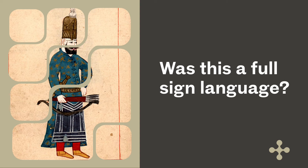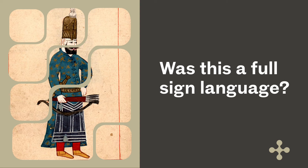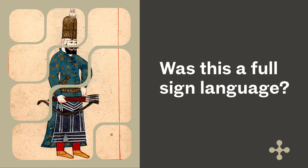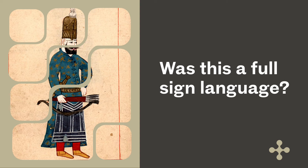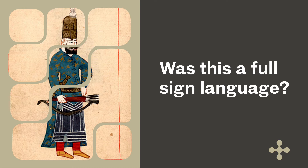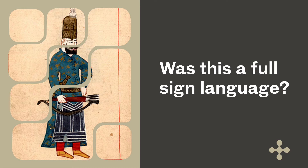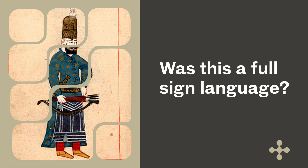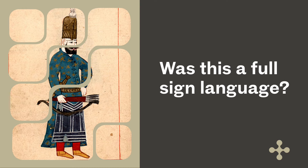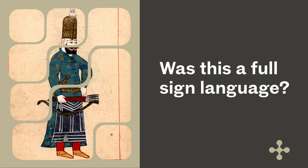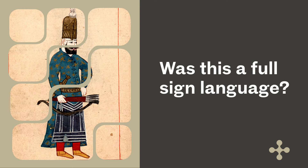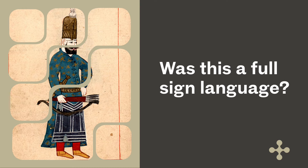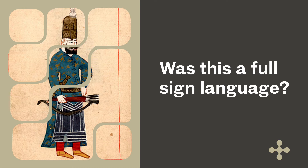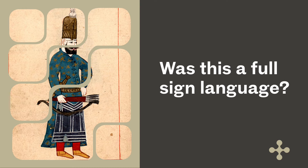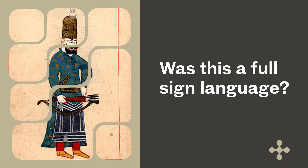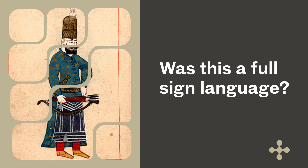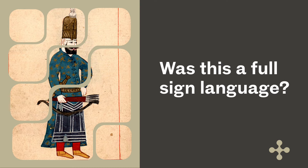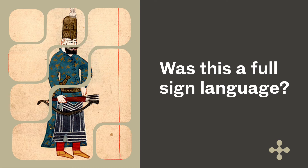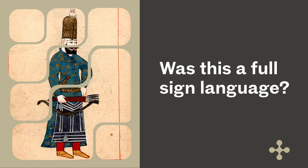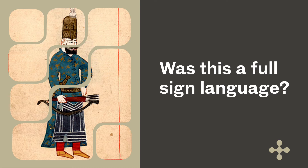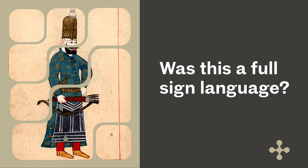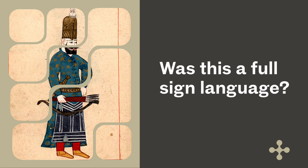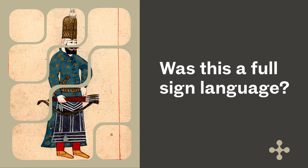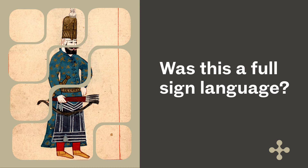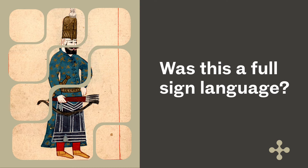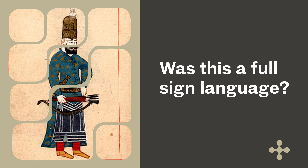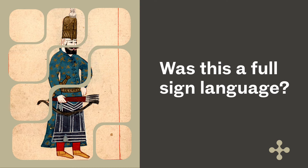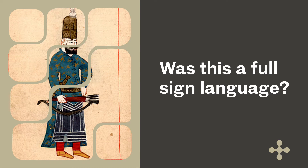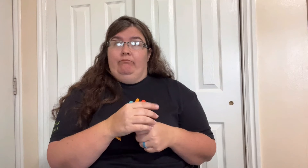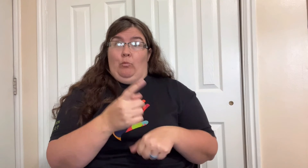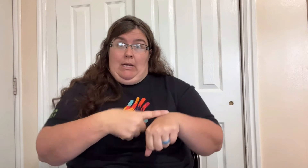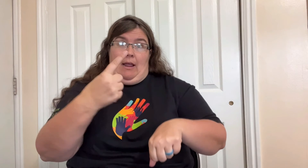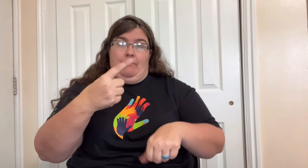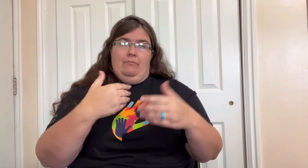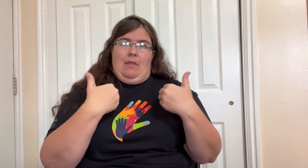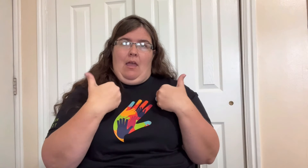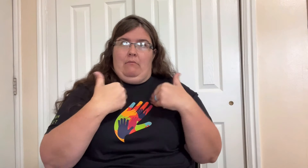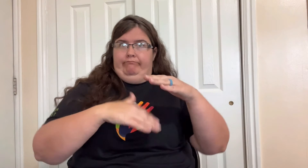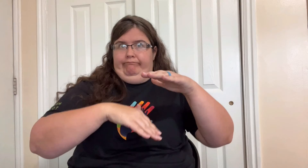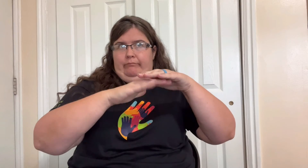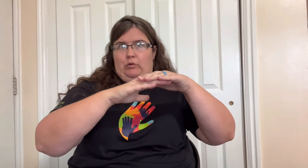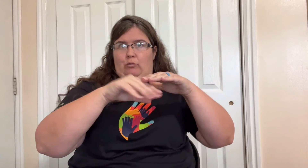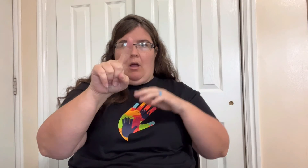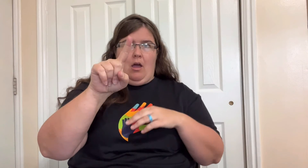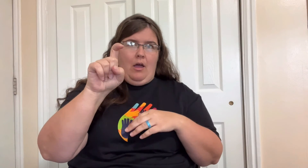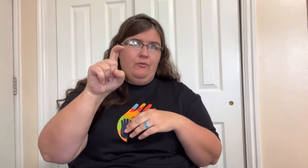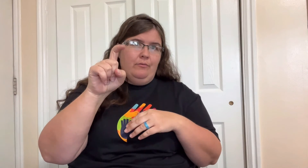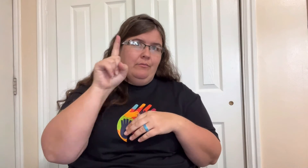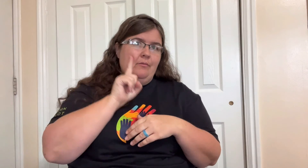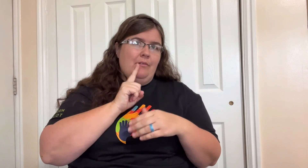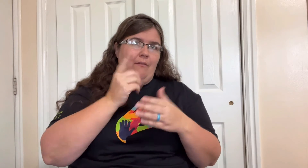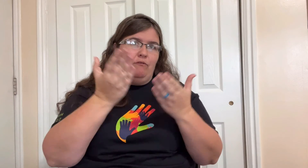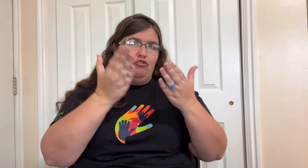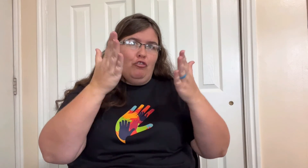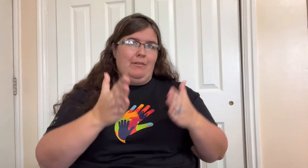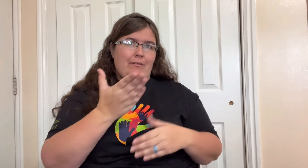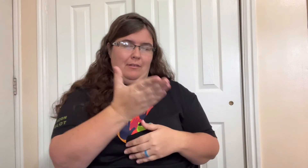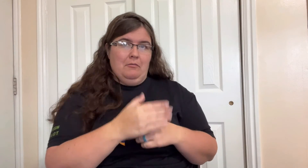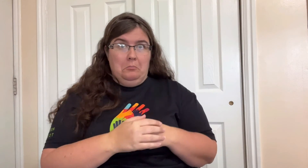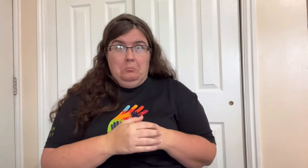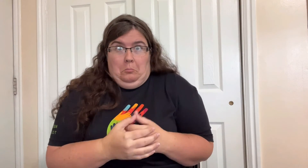Was this a full sign language? So one time They had up to 100 deaf servants in the